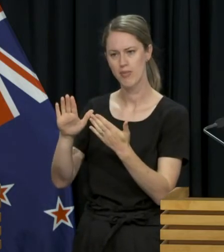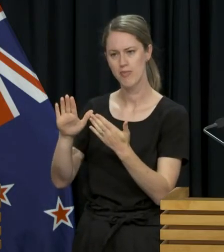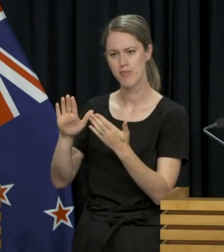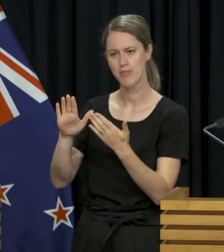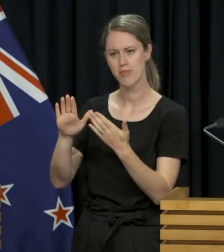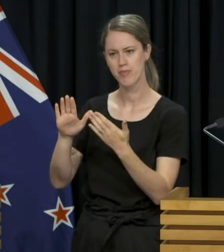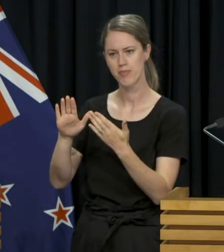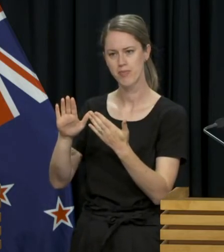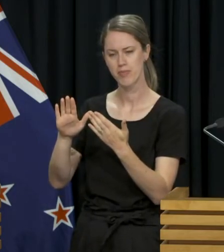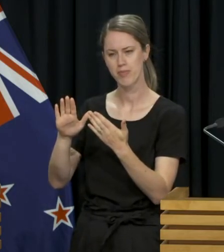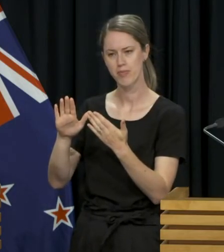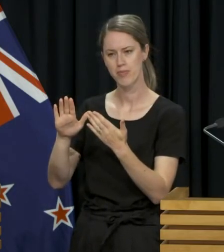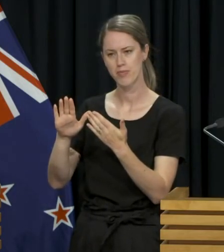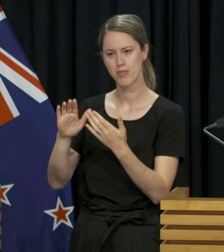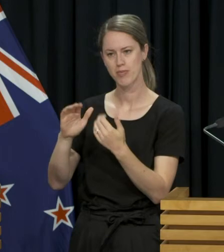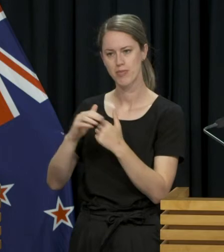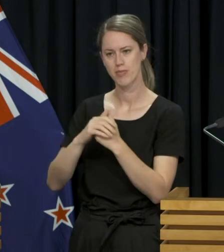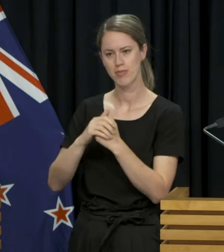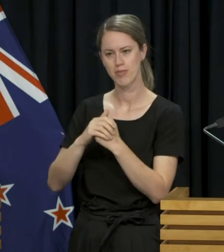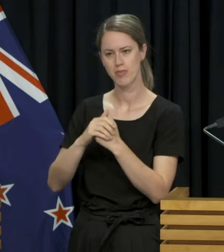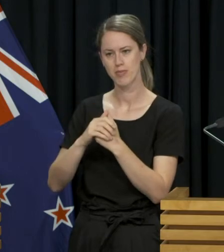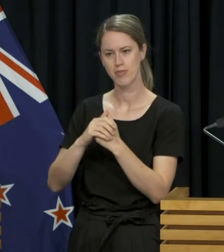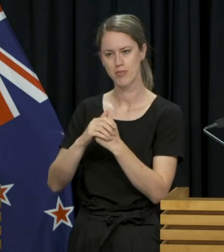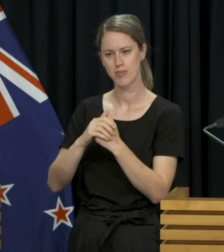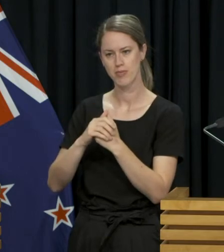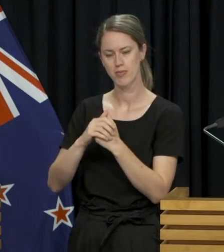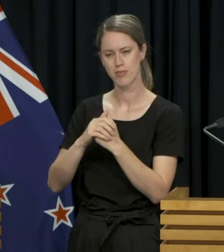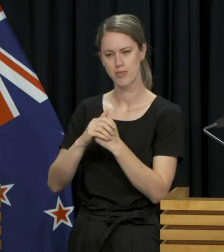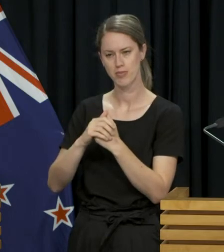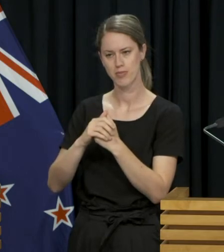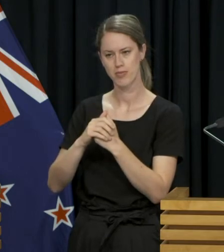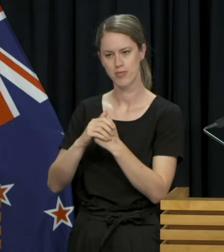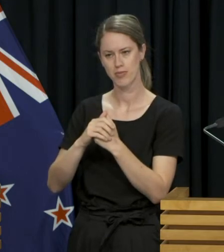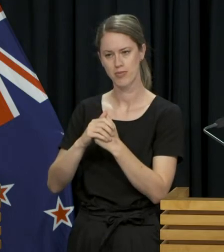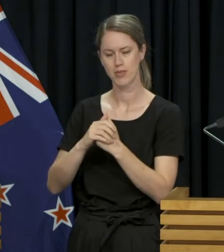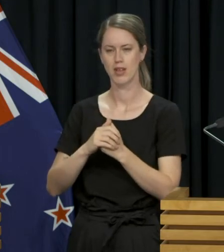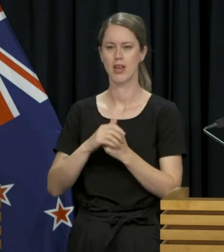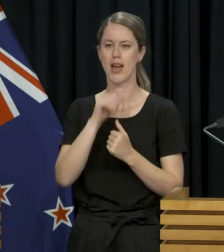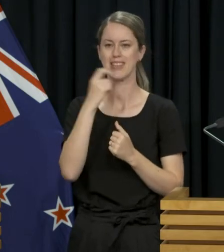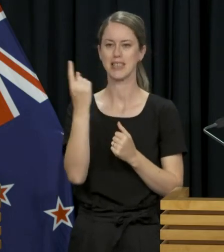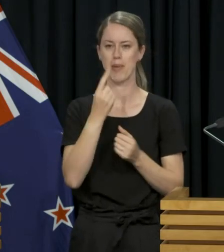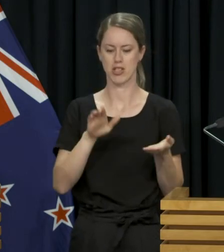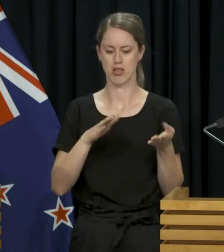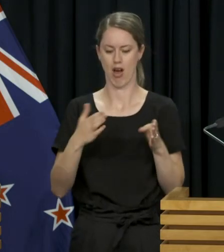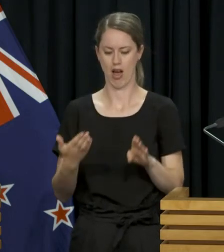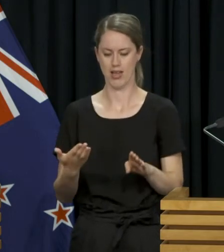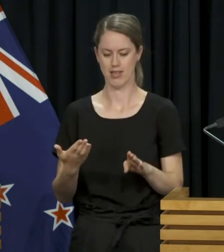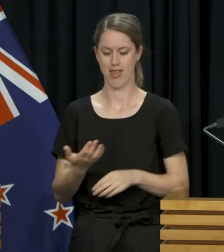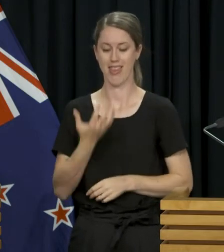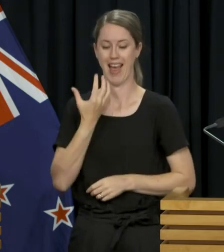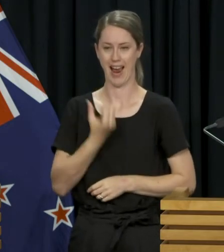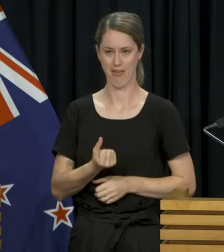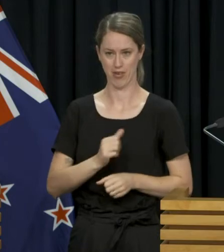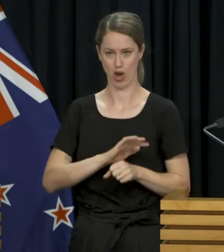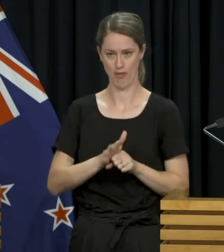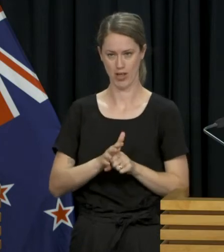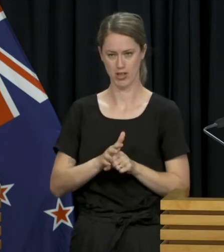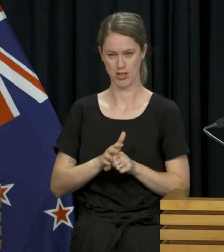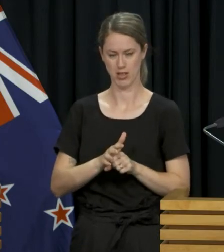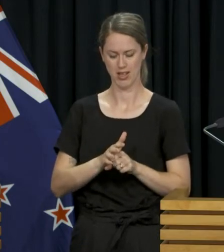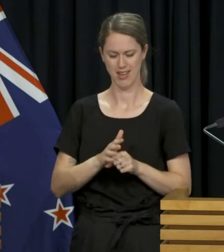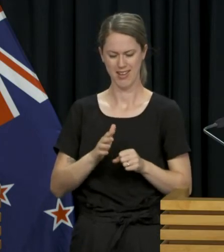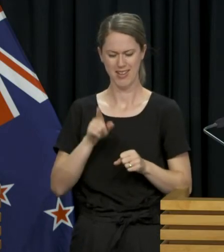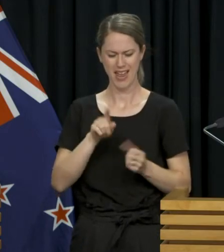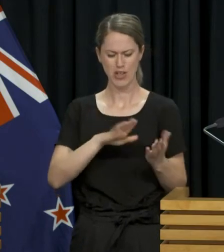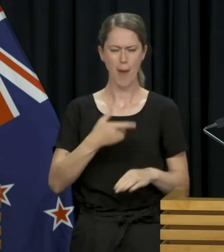Bloomfield, about when someone is classified as someone who died with COVID-19 or of COVID-19, and then